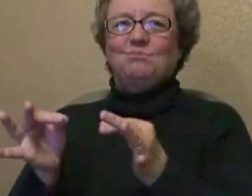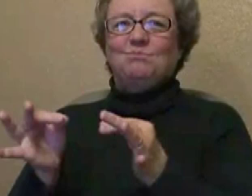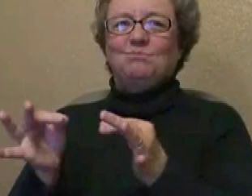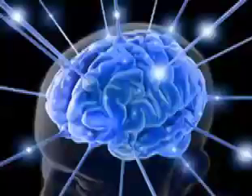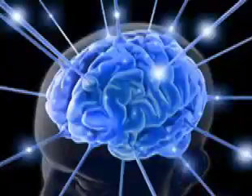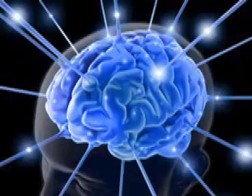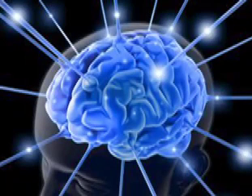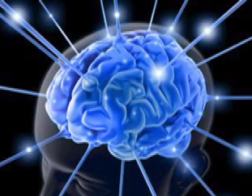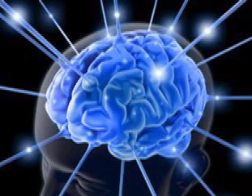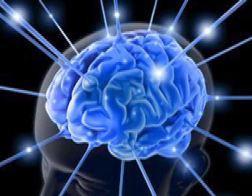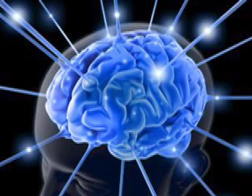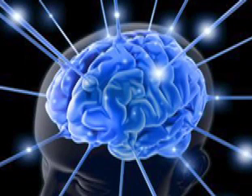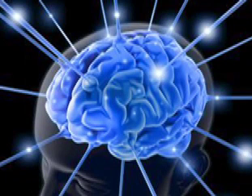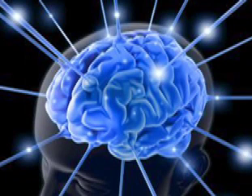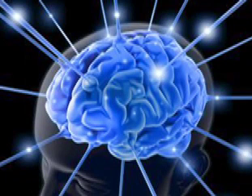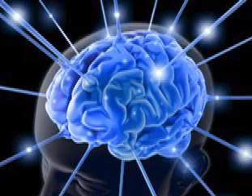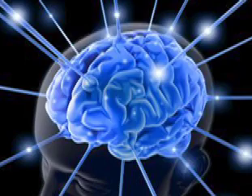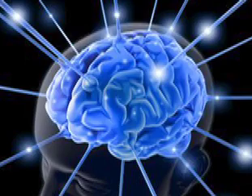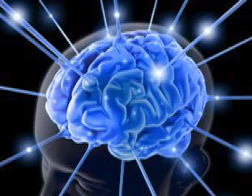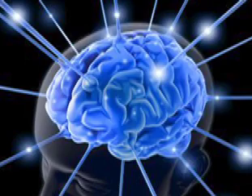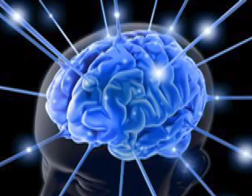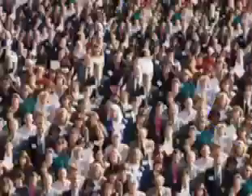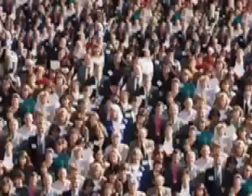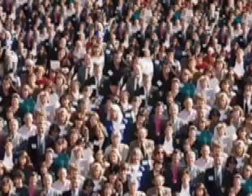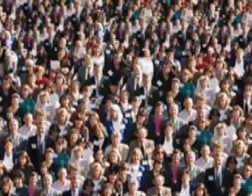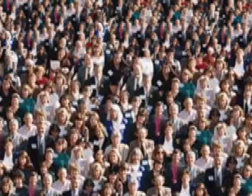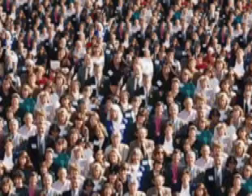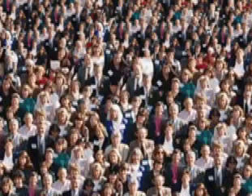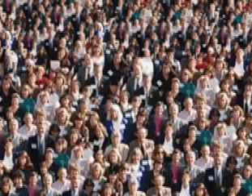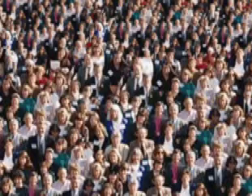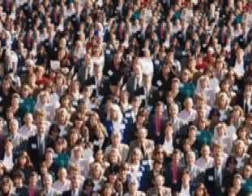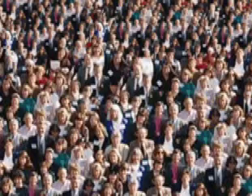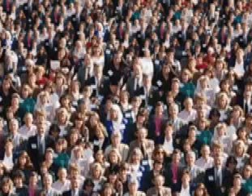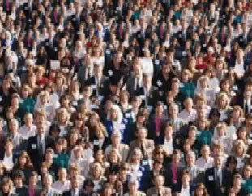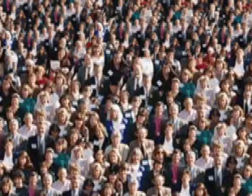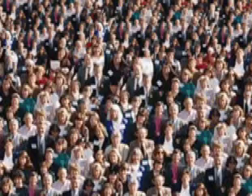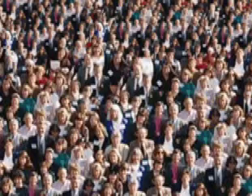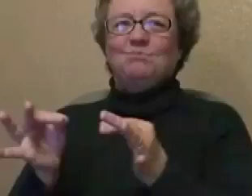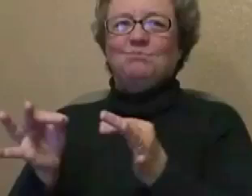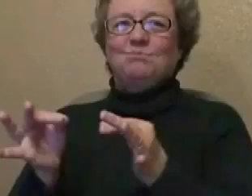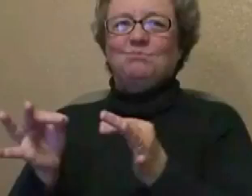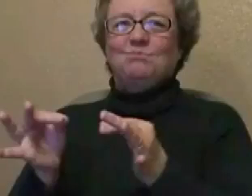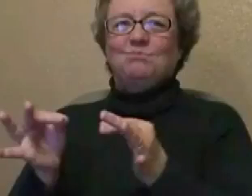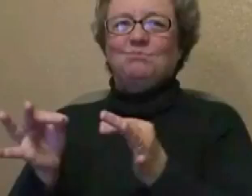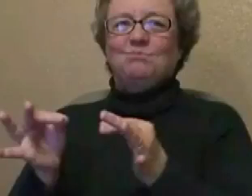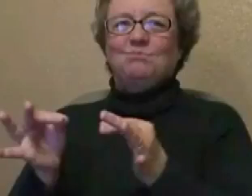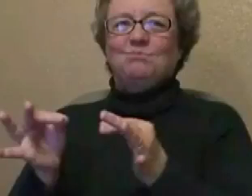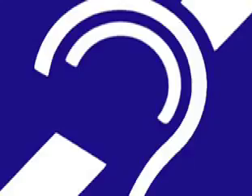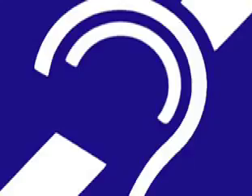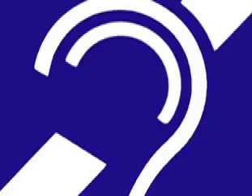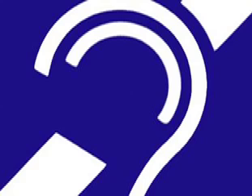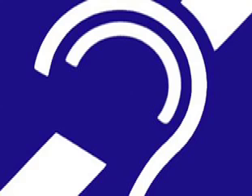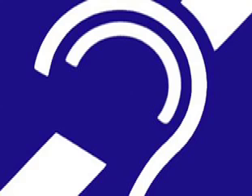Do you think that the people that are to sign language or that are hearing impaired and stuff